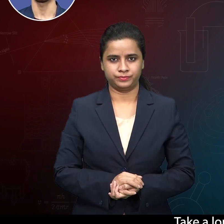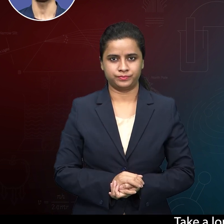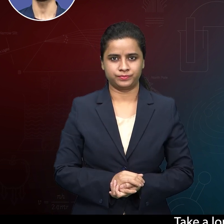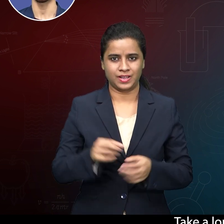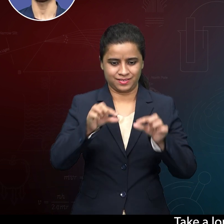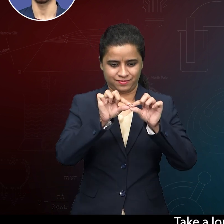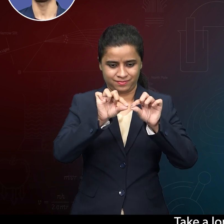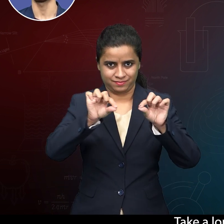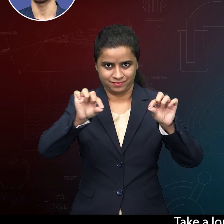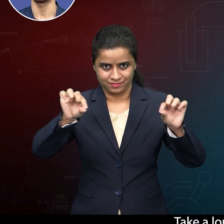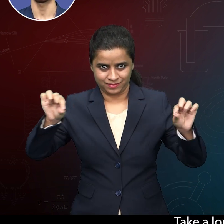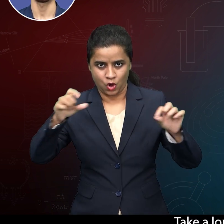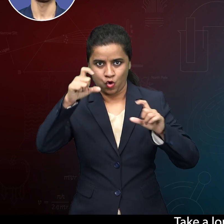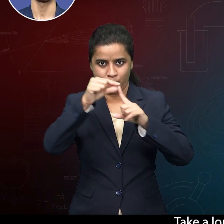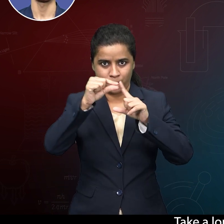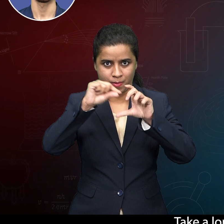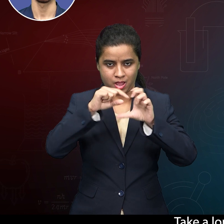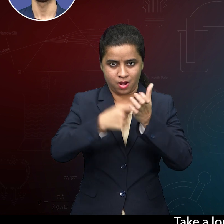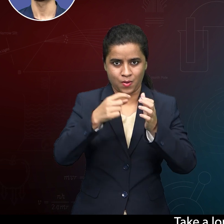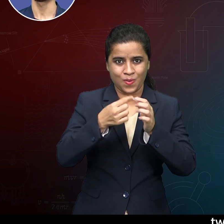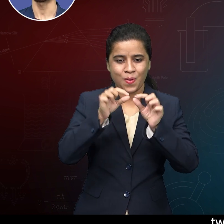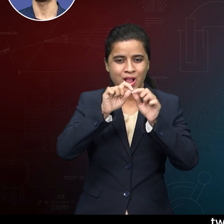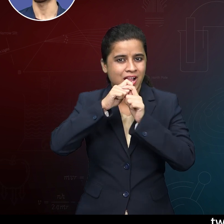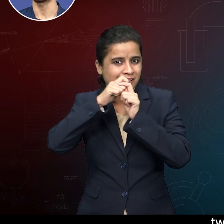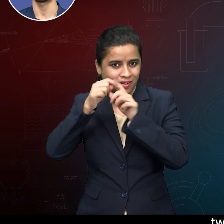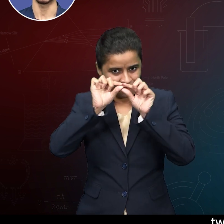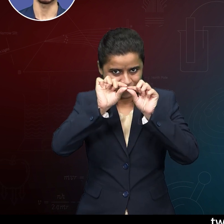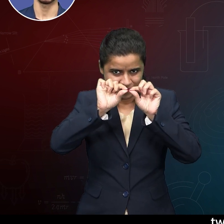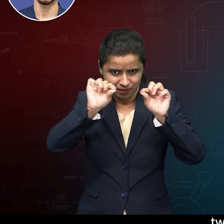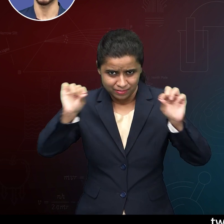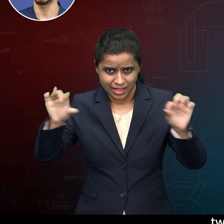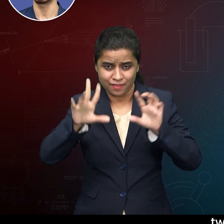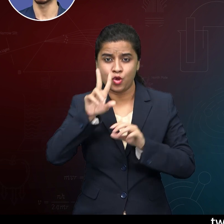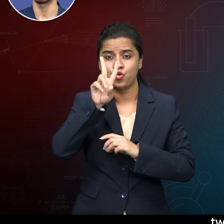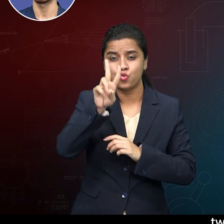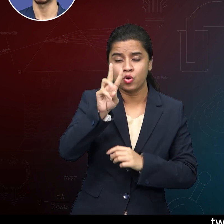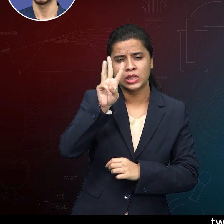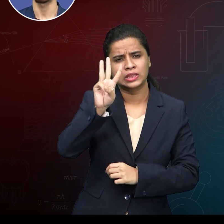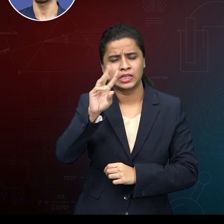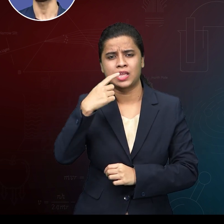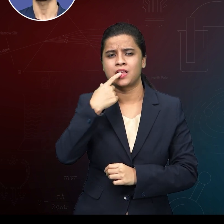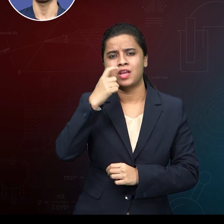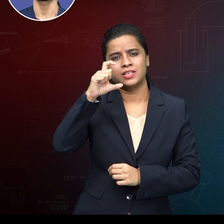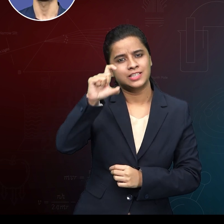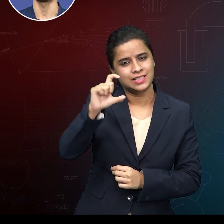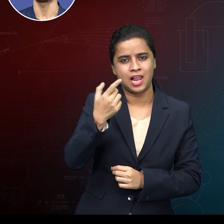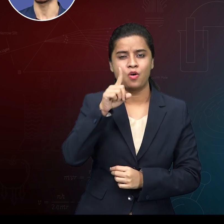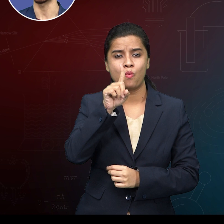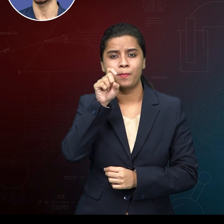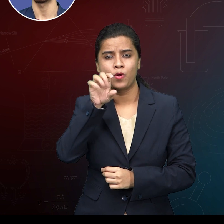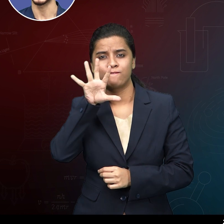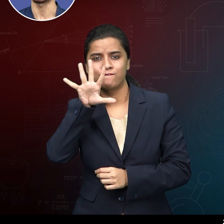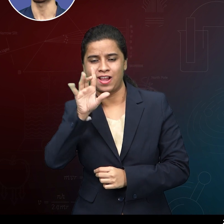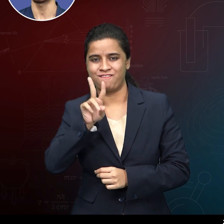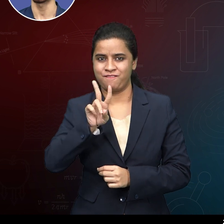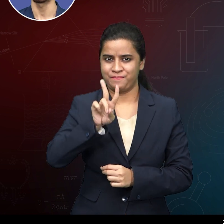Take a long straight copper wire, 2 or 3 cells of 1.5 volt